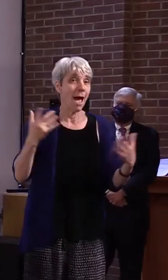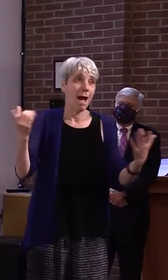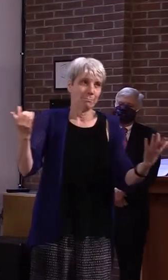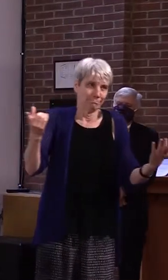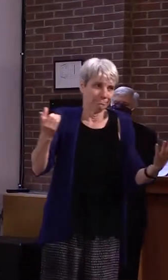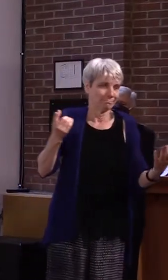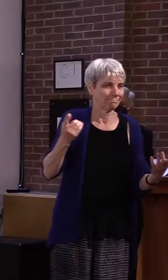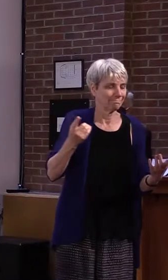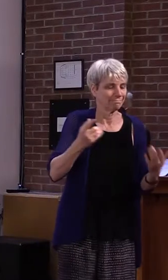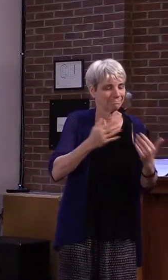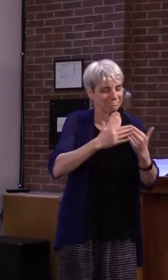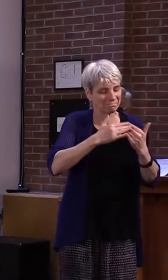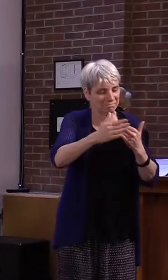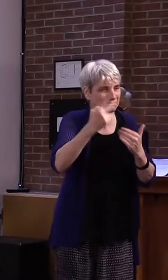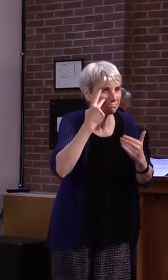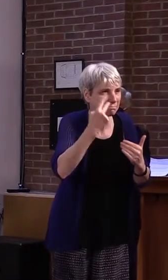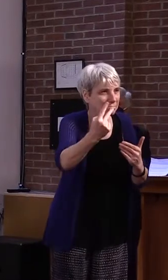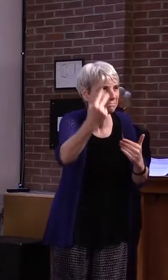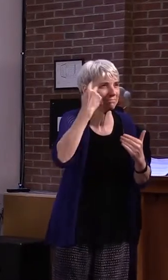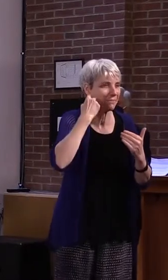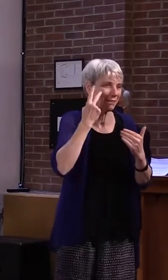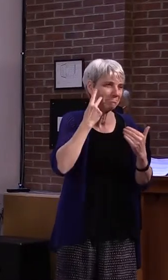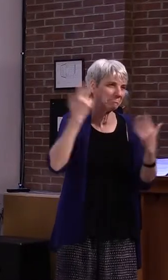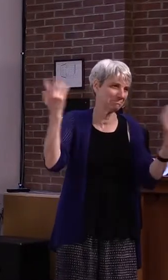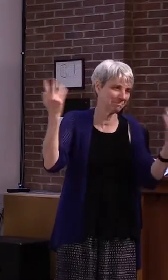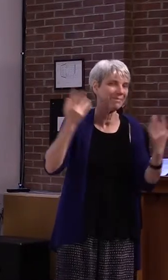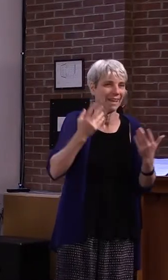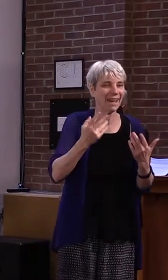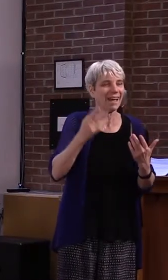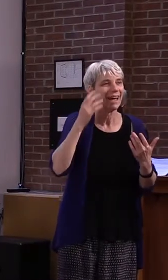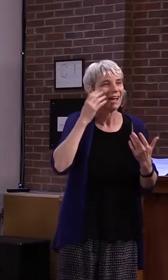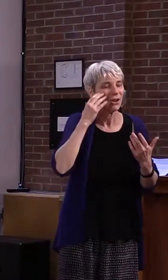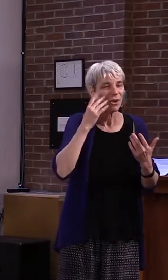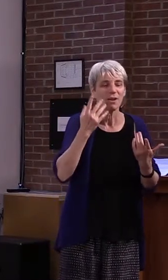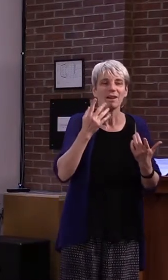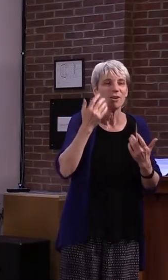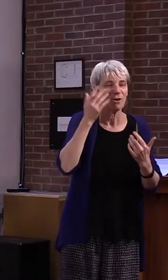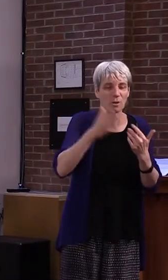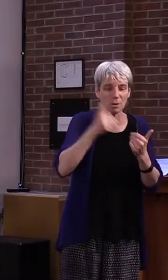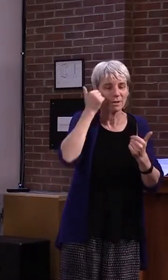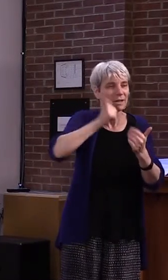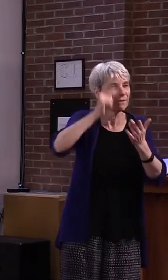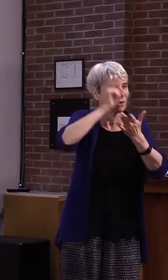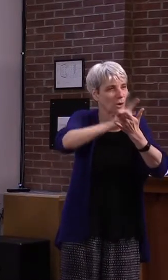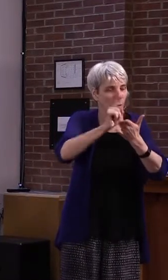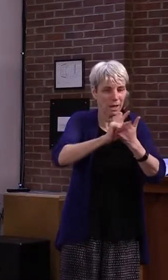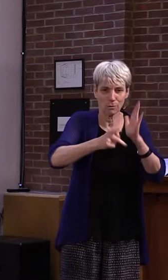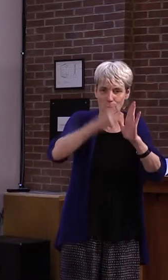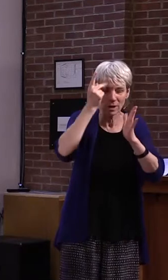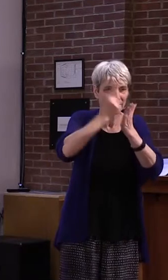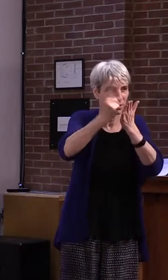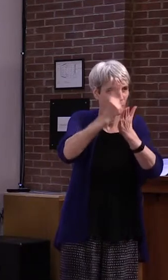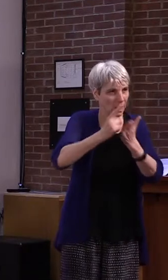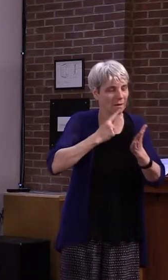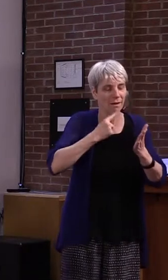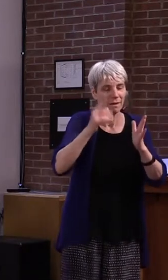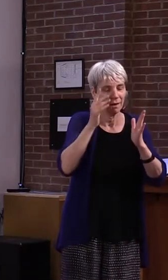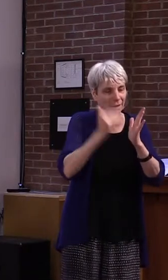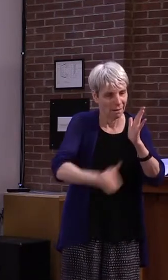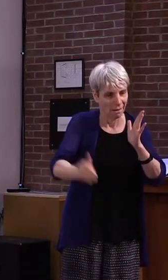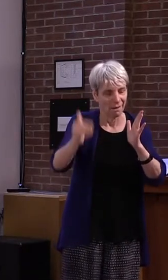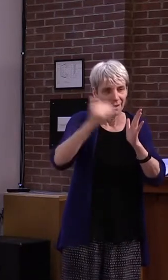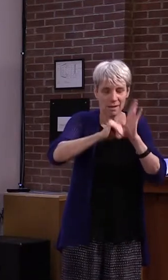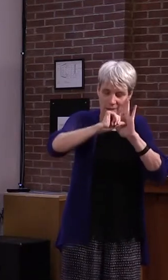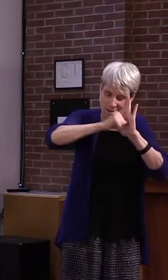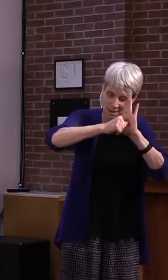hopeful that Vermonters, that's why I keep talking almost every single week, every single press conference, about the need